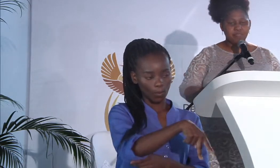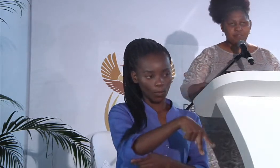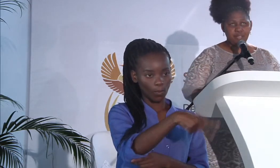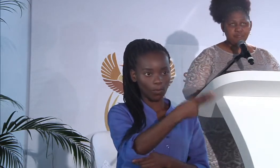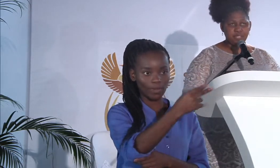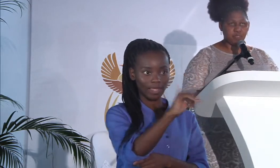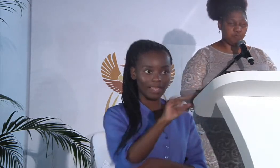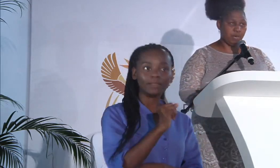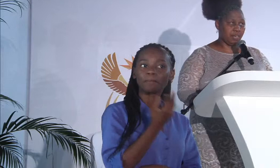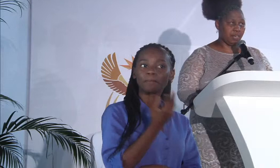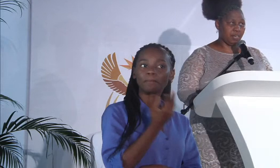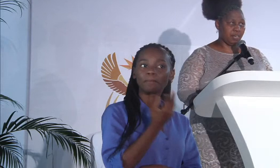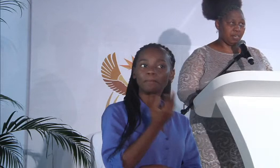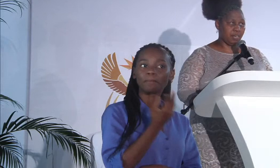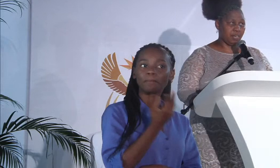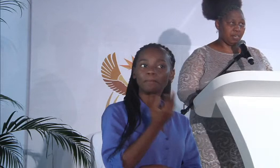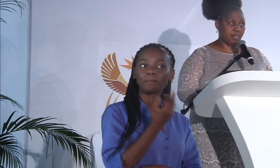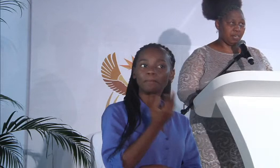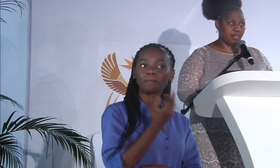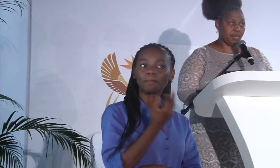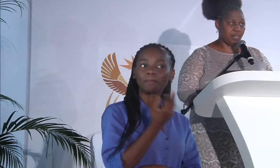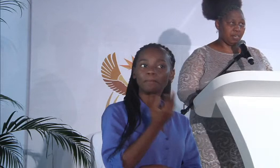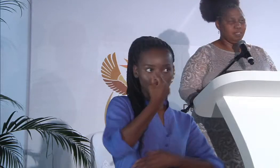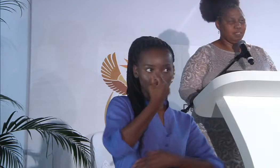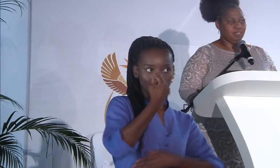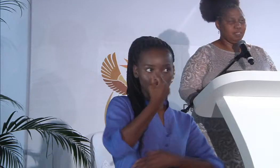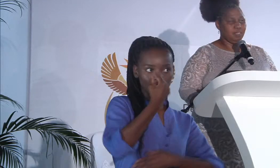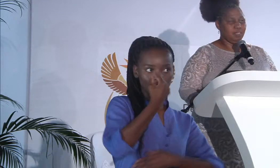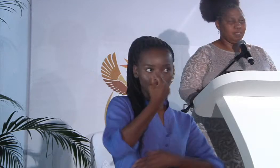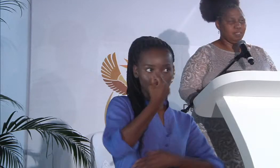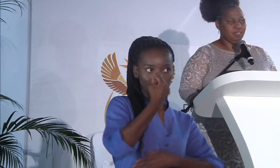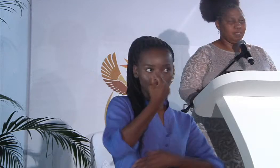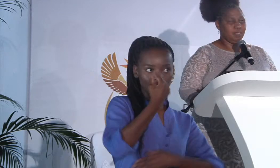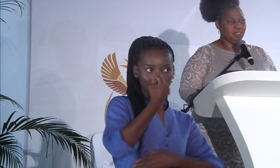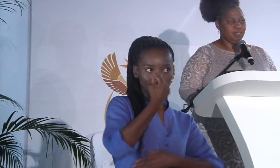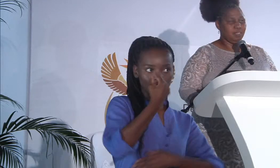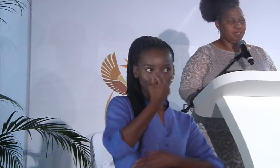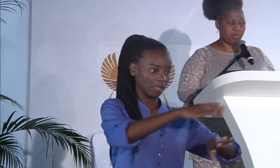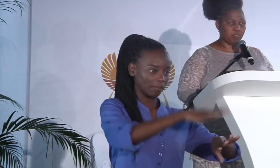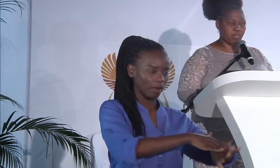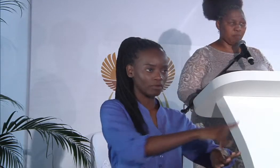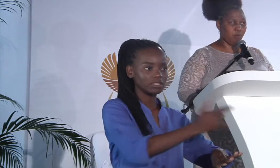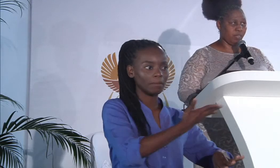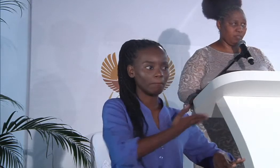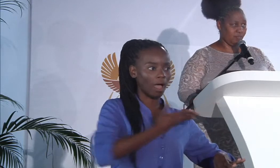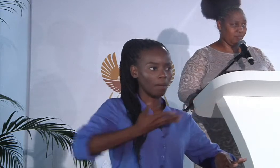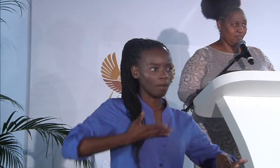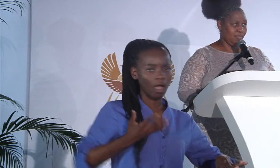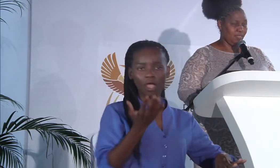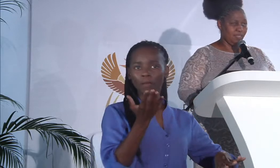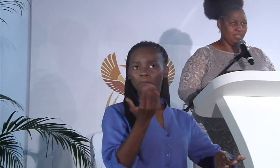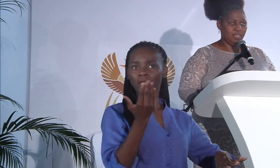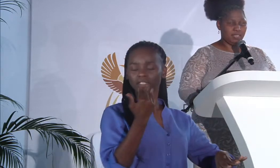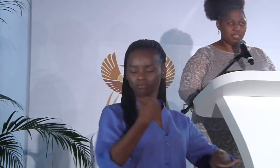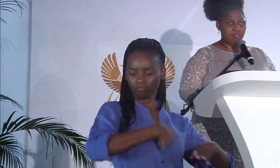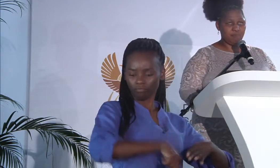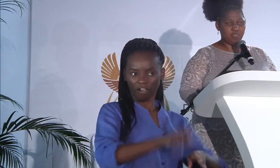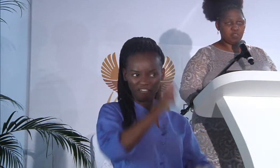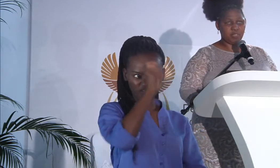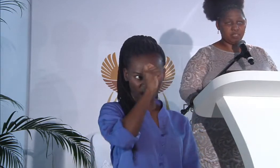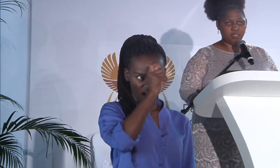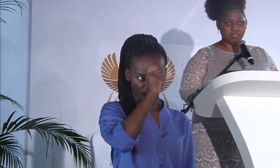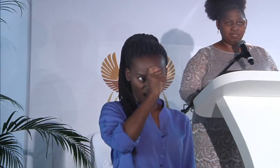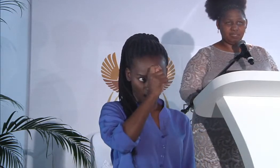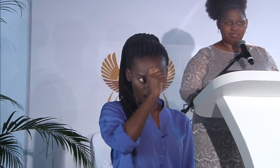after 5 years of marriage, then they expected my mom to give birth to a boy. She gave birth to